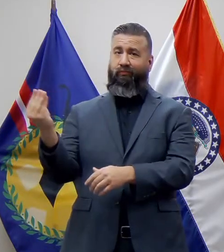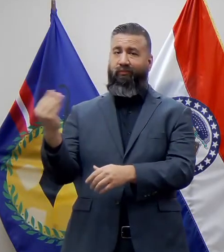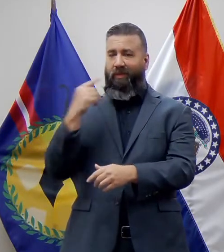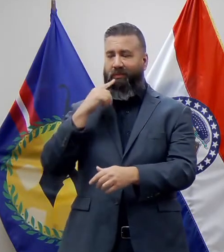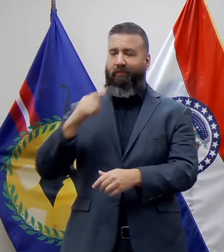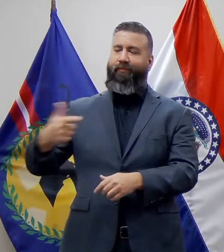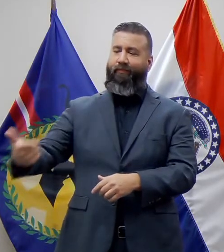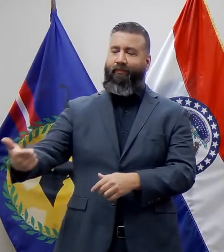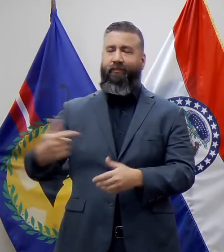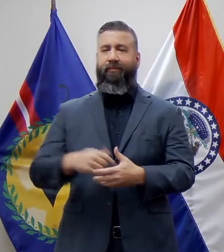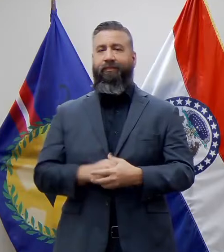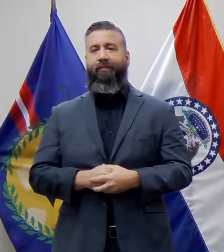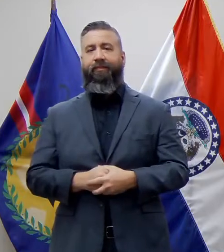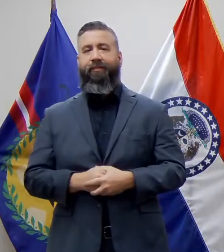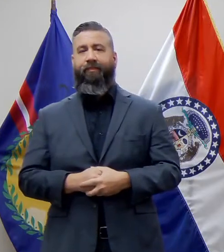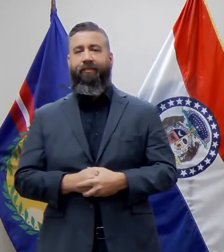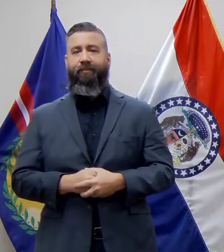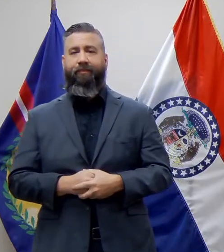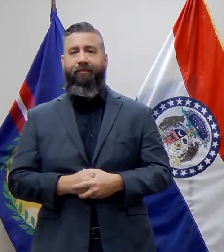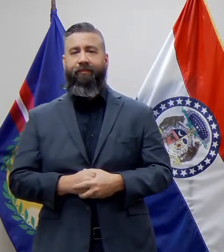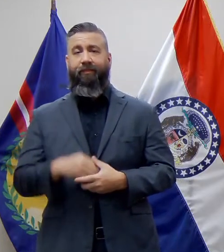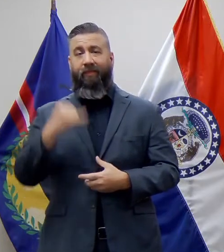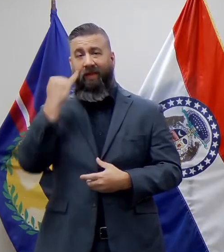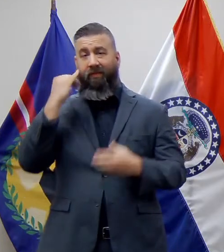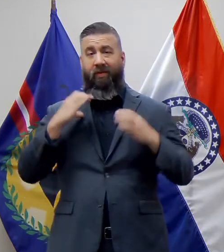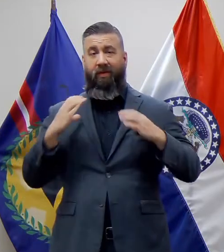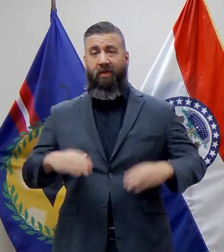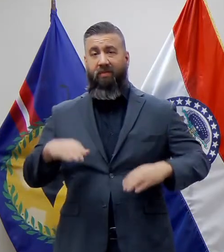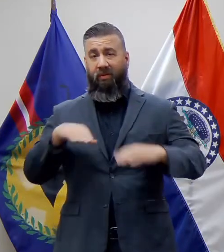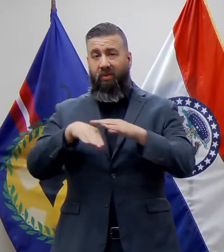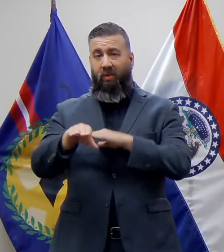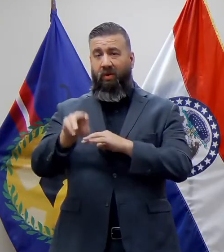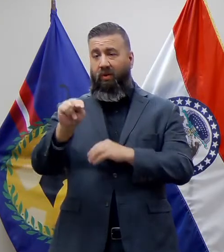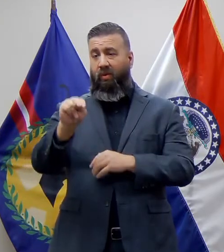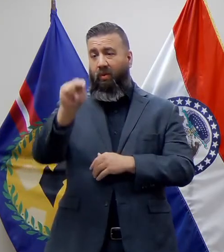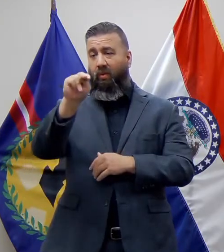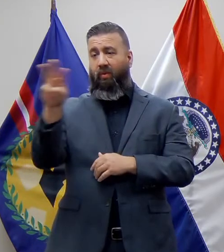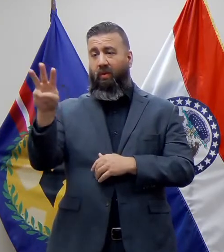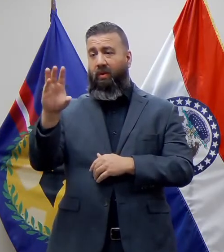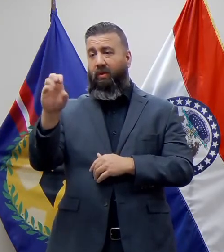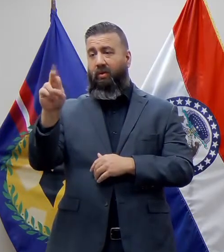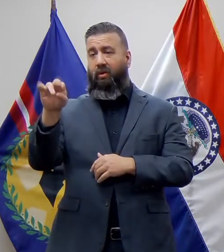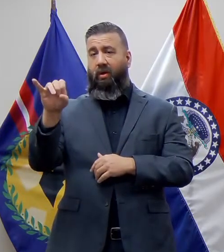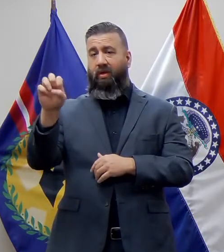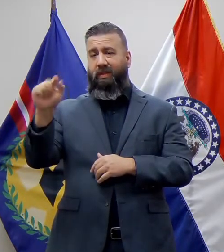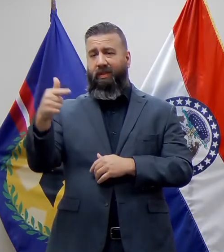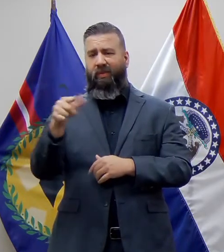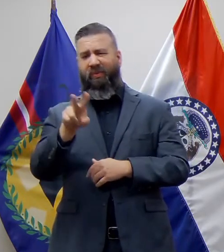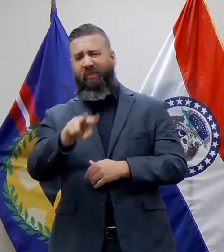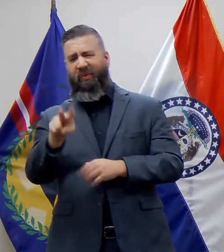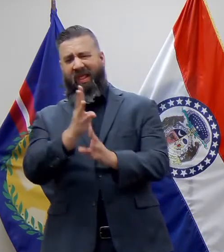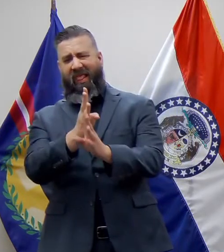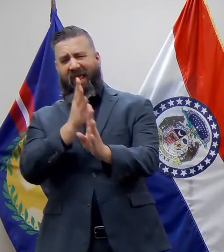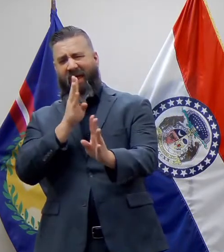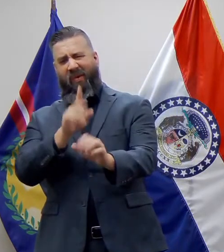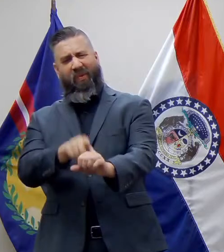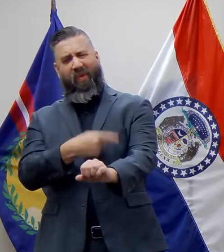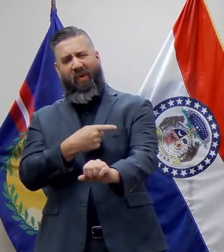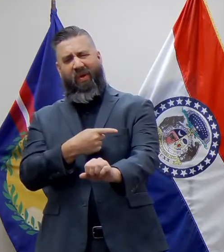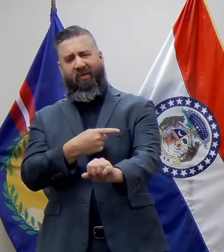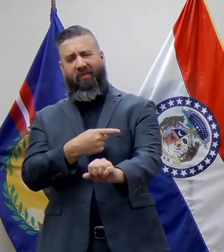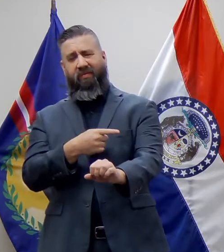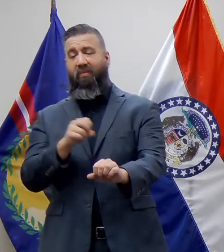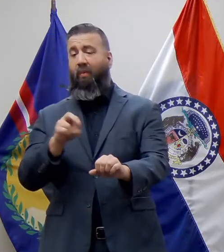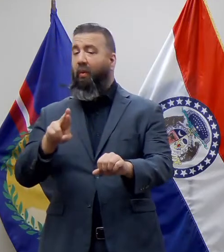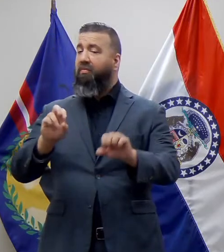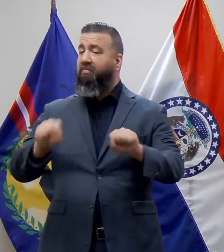line. If a customer walks into Northwest Crossing and decides the wait is too long, or an appointment can be made at one of the